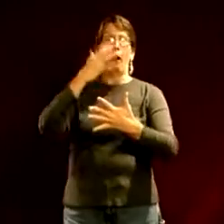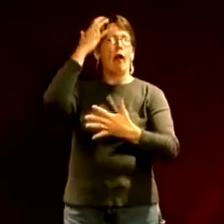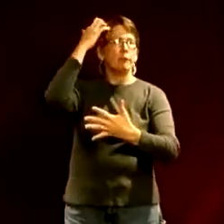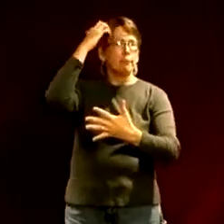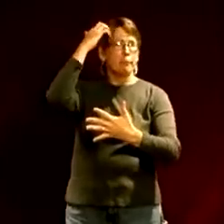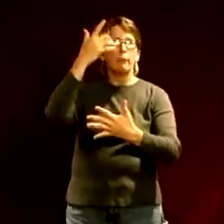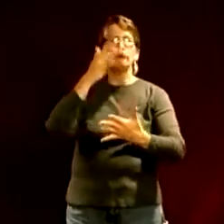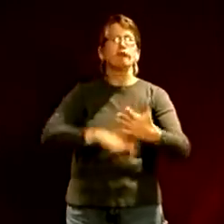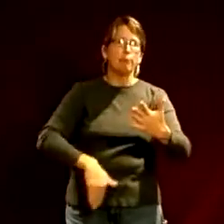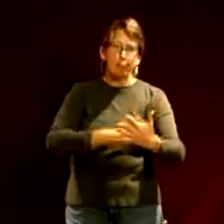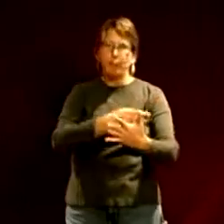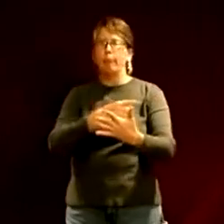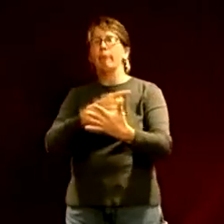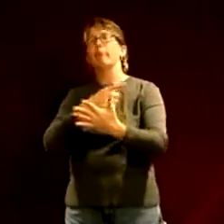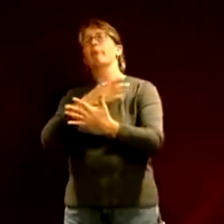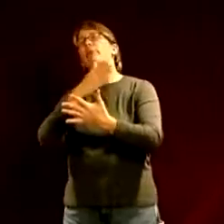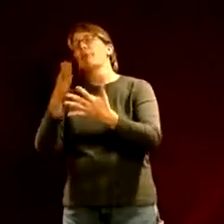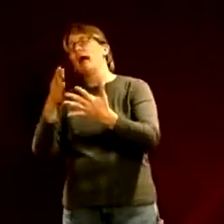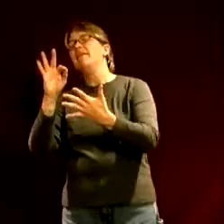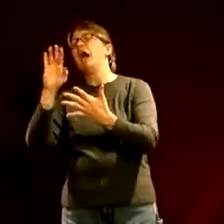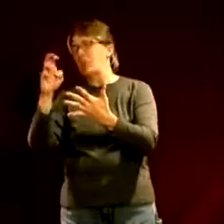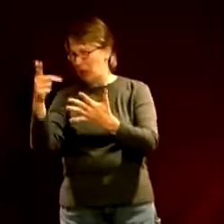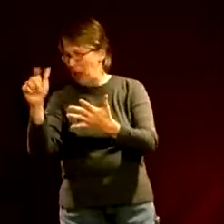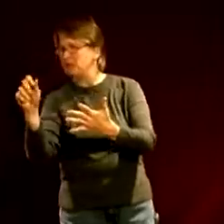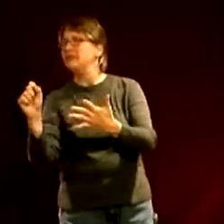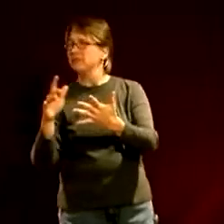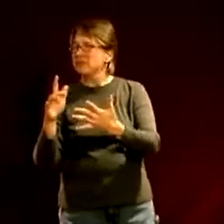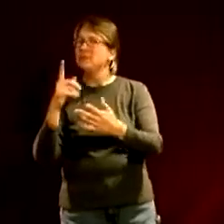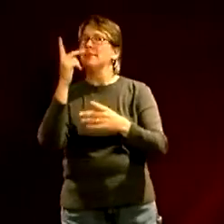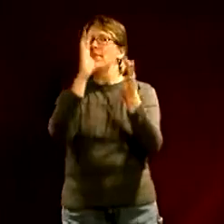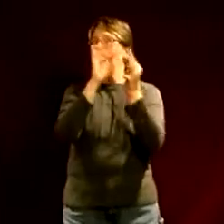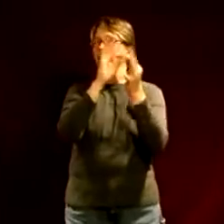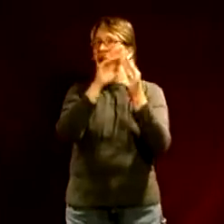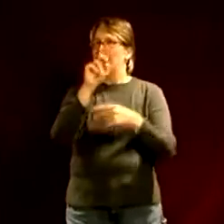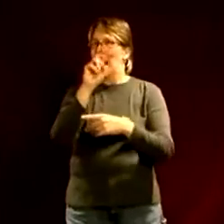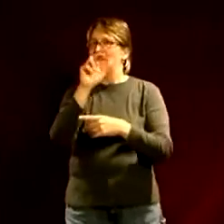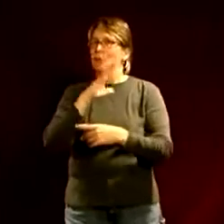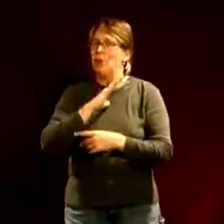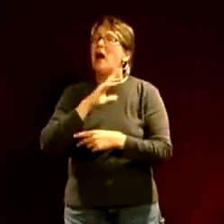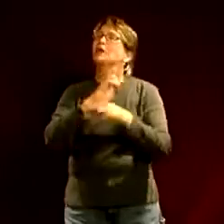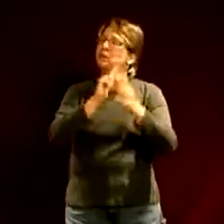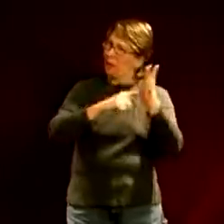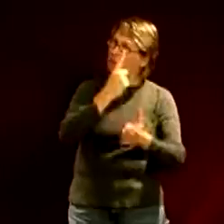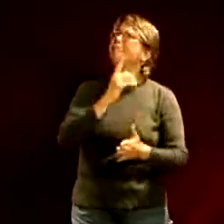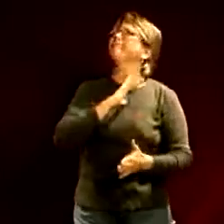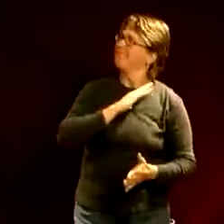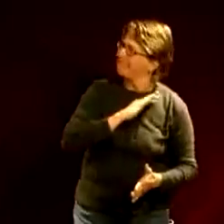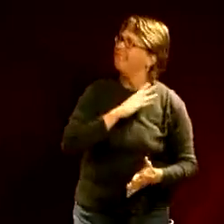I would have to say that because aluminum is cheap, we use that quite often. Fiberglass, you know, Kevlar,